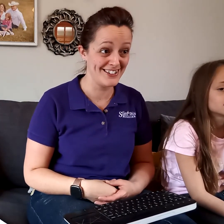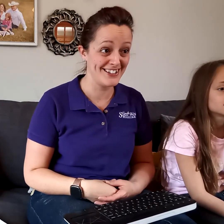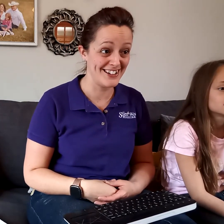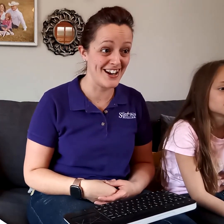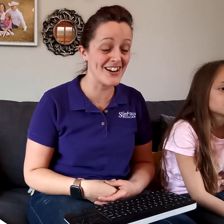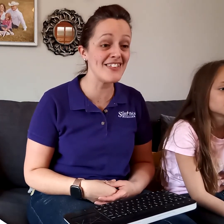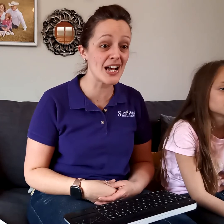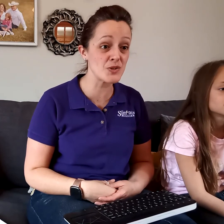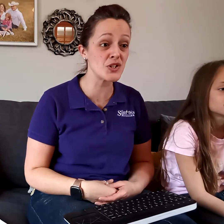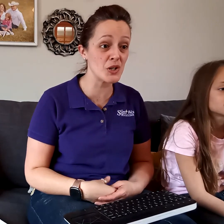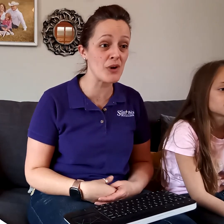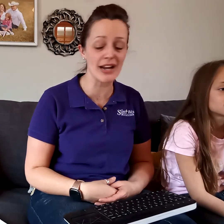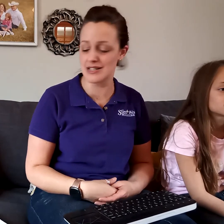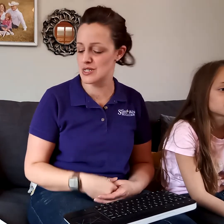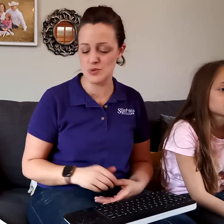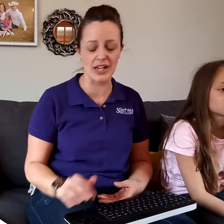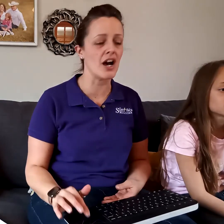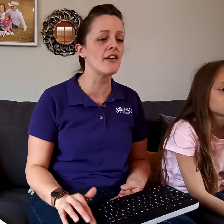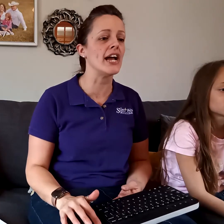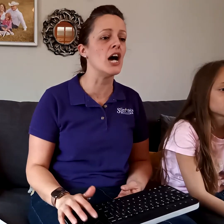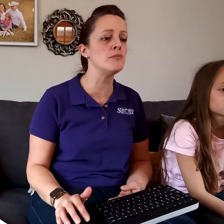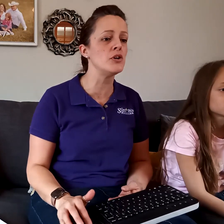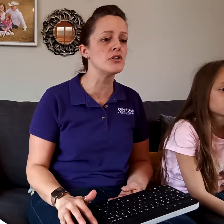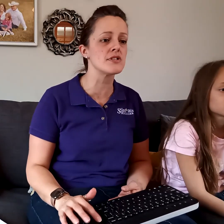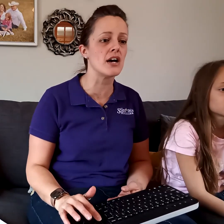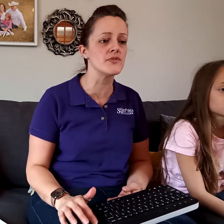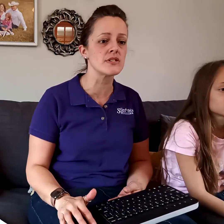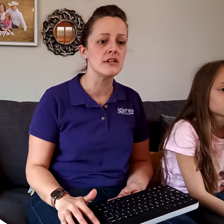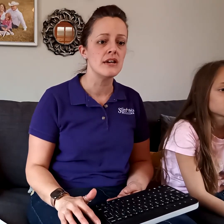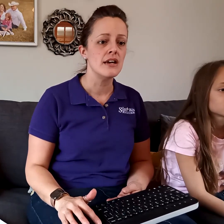All right, that's what you're going to practice this week. All right, unmute yourselves.